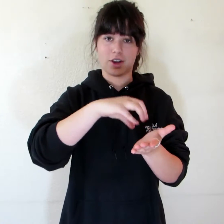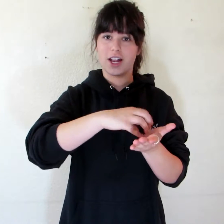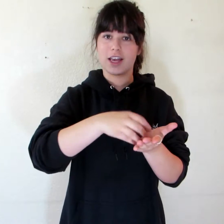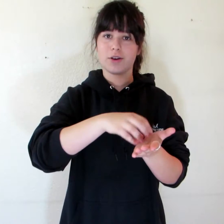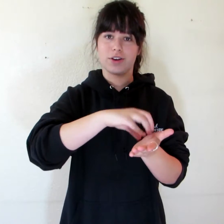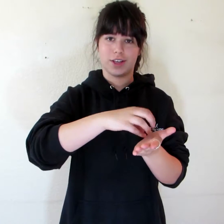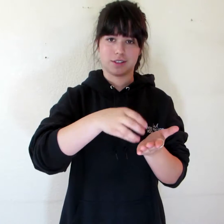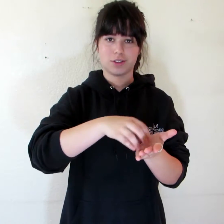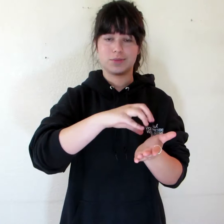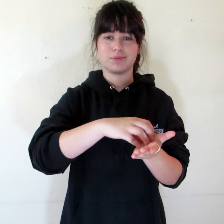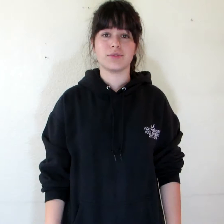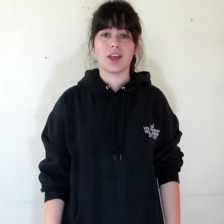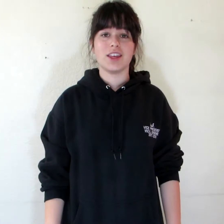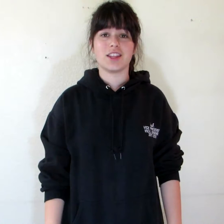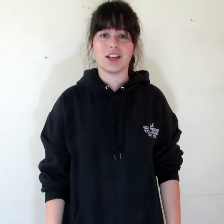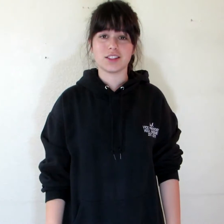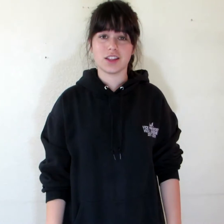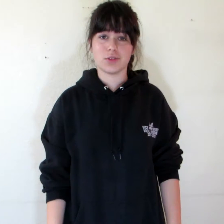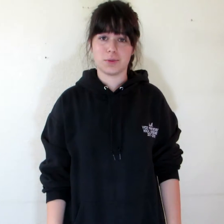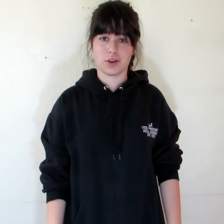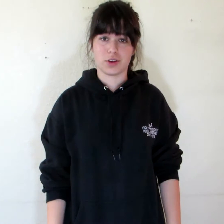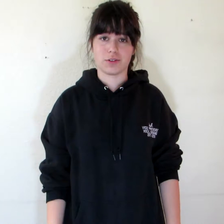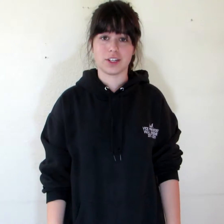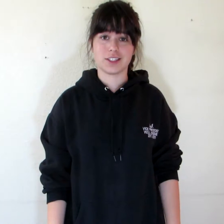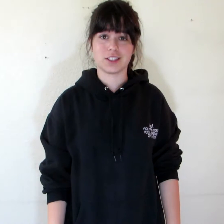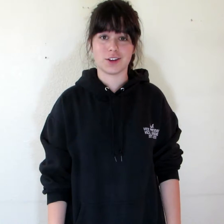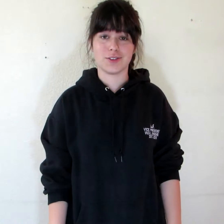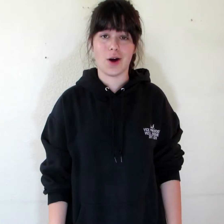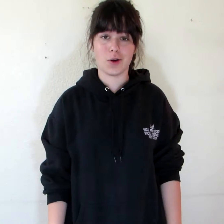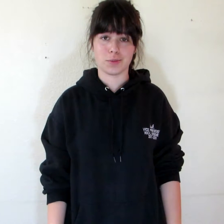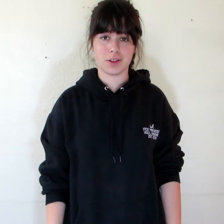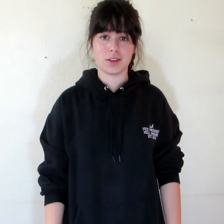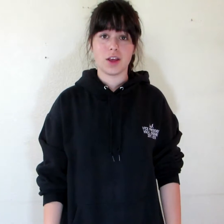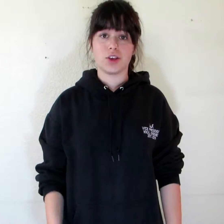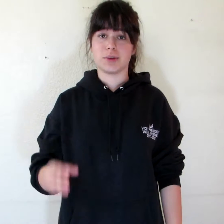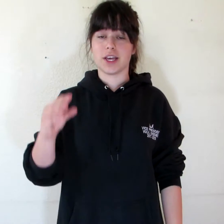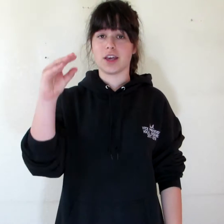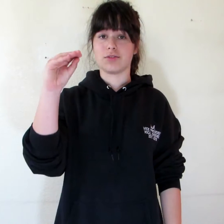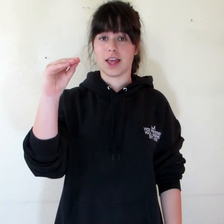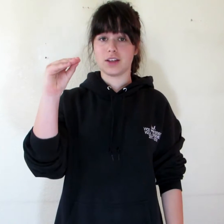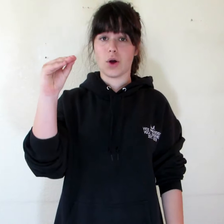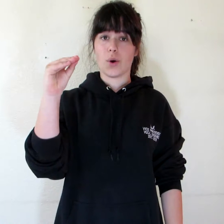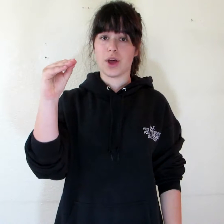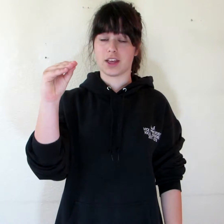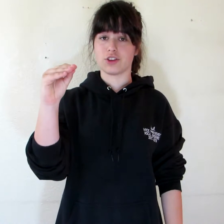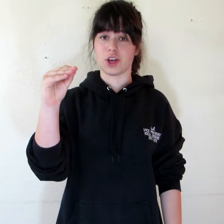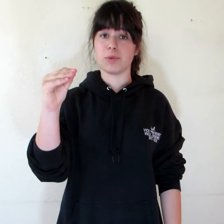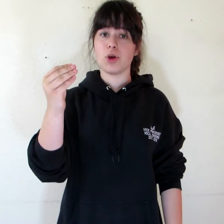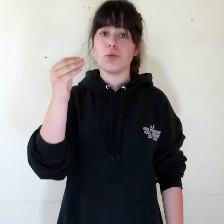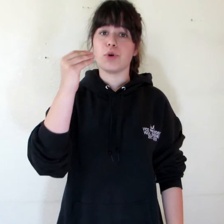cutting out cookies. The next sign that we'll be going over is the sign for home. You'll be taking a flattened O hand shape, putting